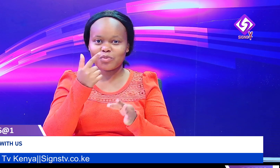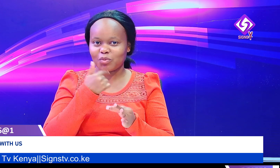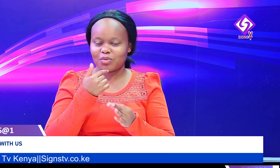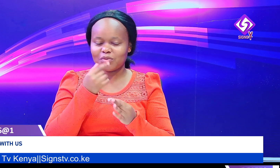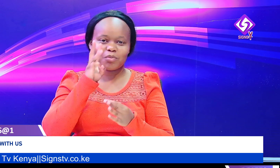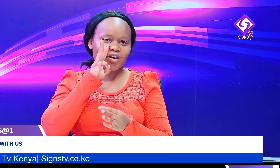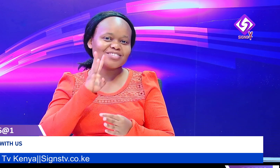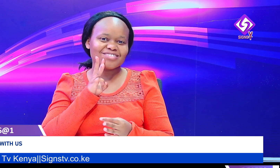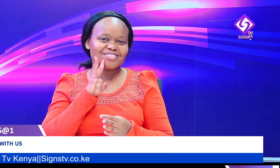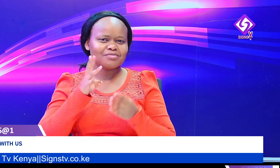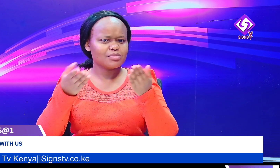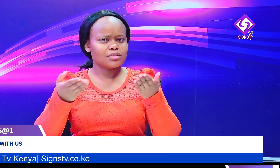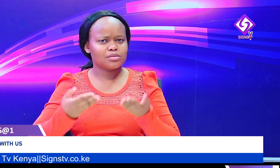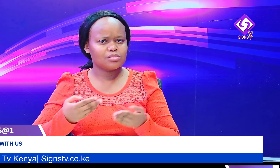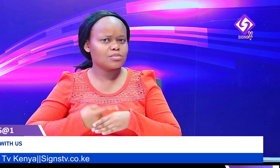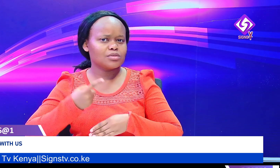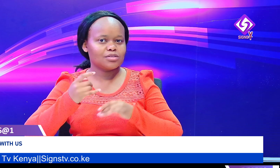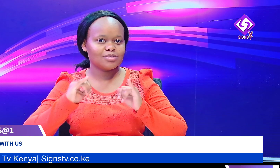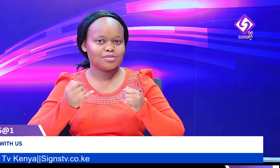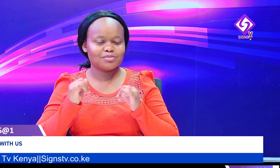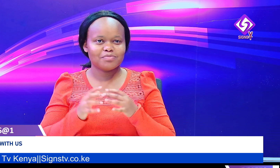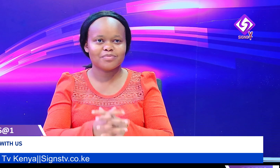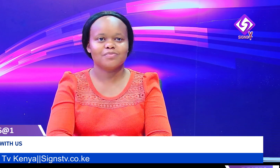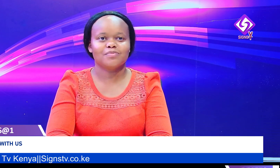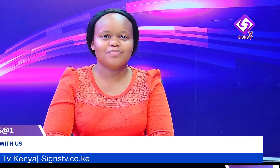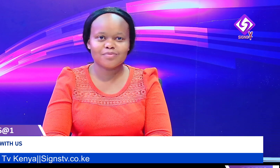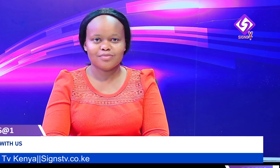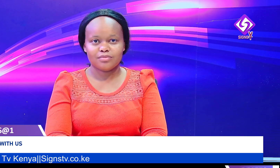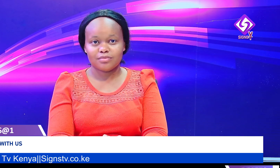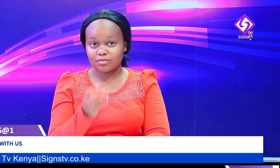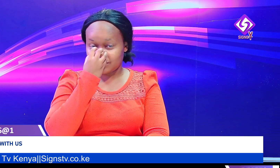And our sign language interpreter doing the voicing is Wanchangede. Let's start the news.